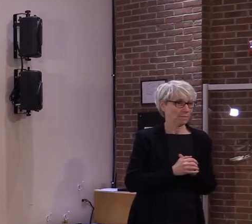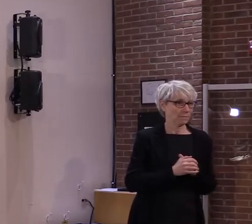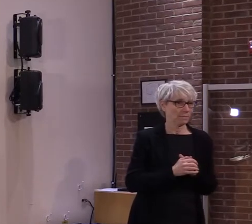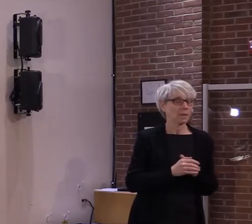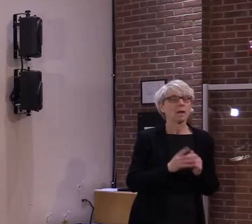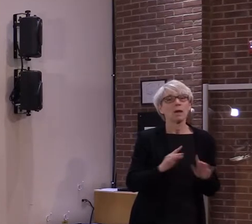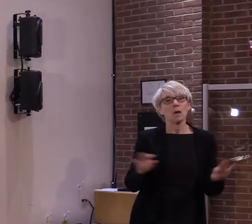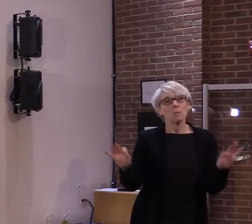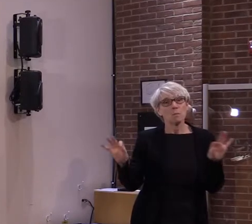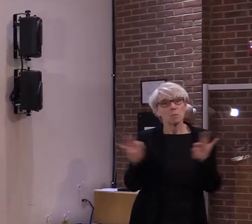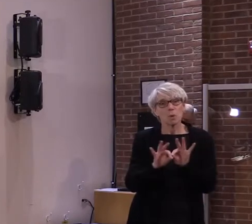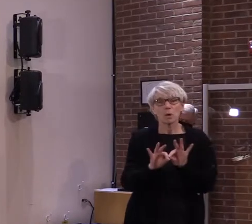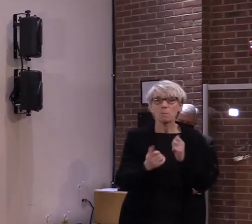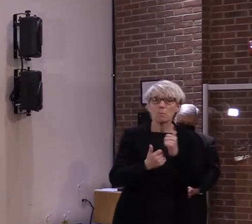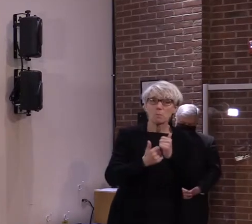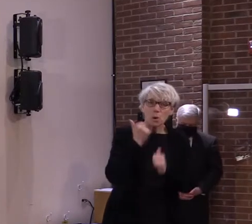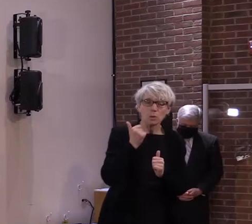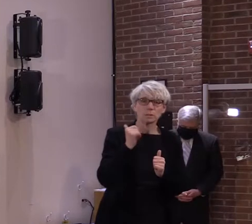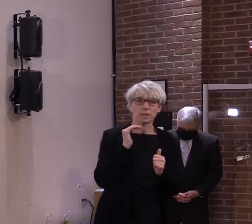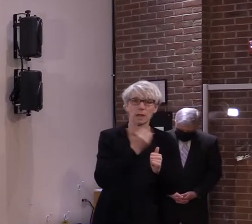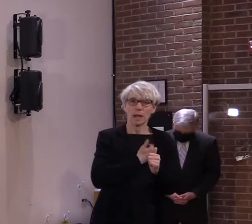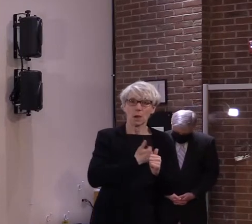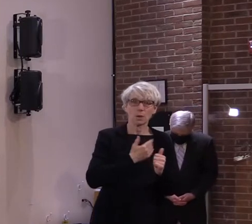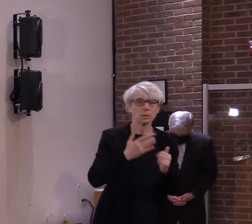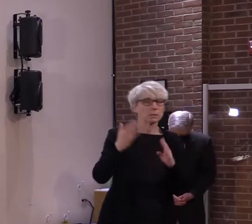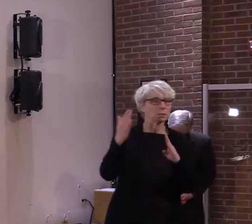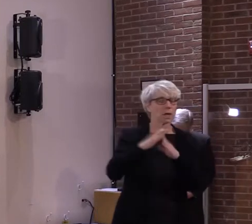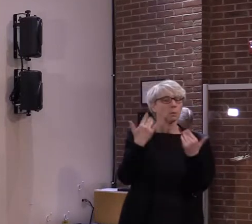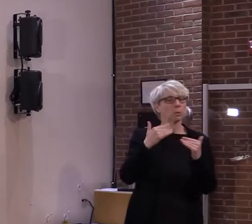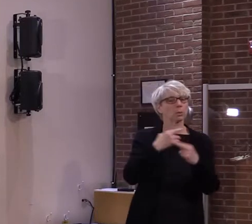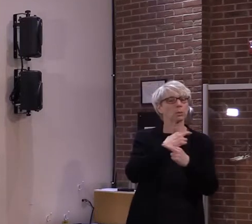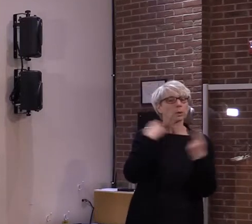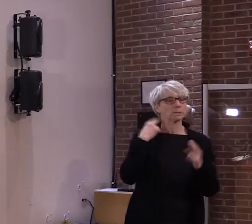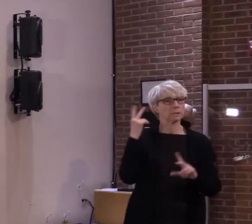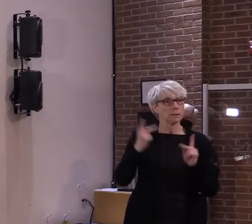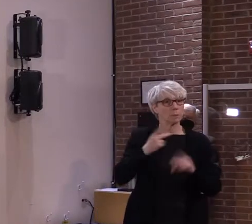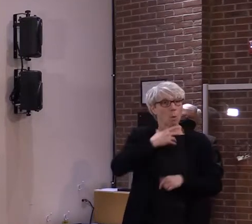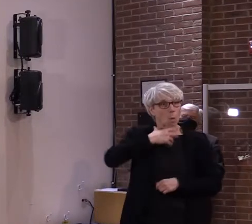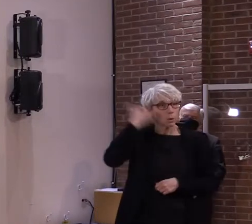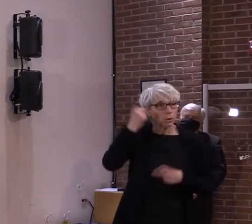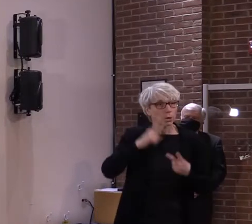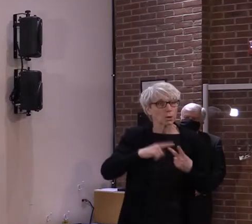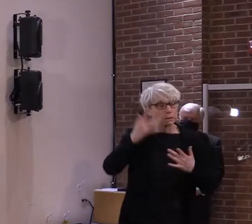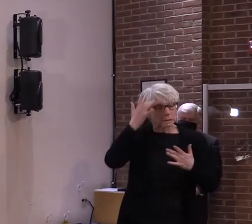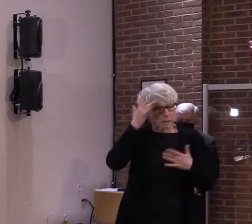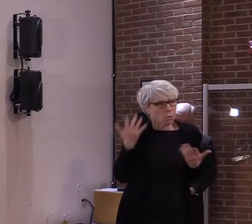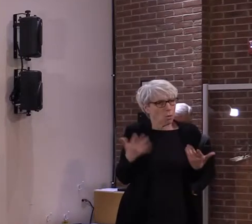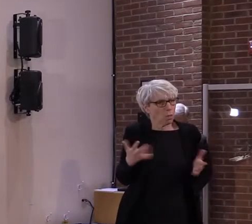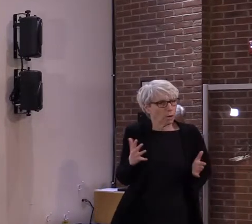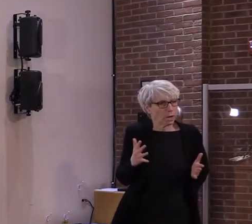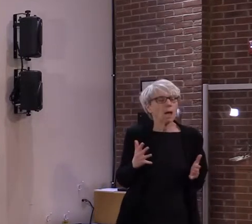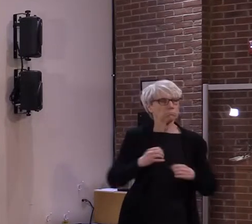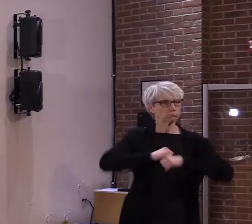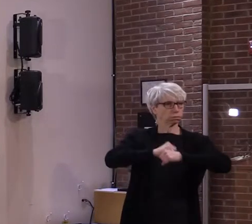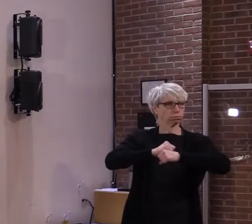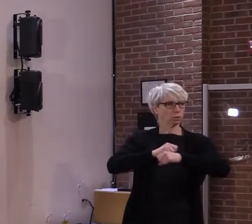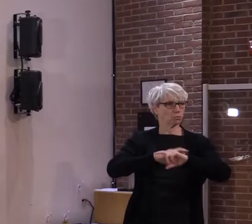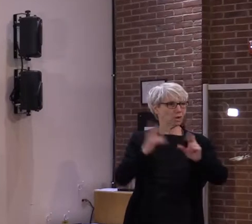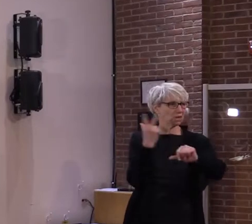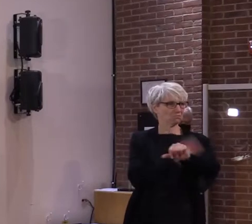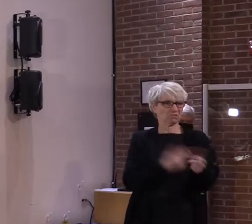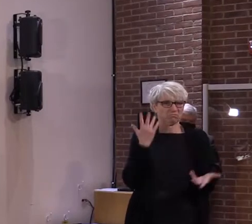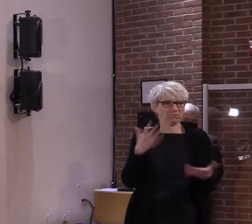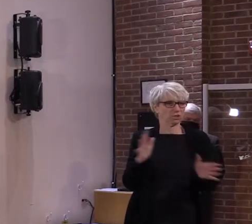Importantly, the vast majority of our highest risk Vermonters are already protected. And as we make even